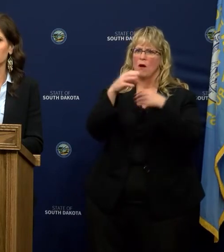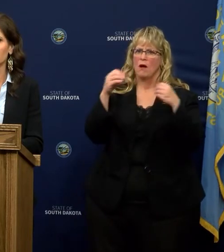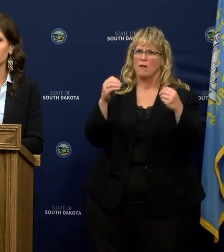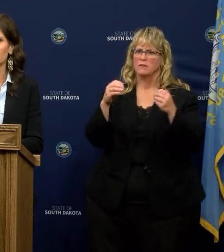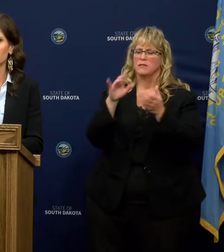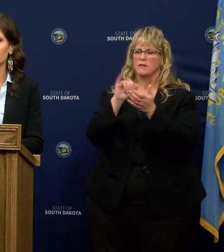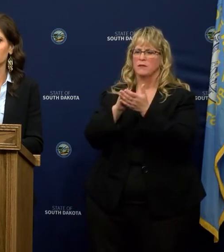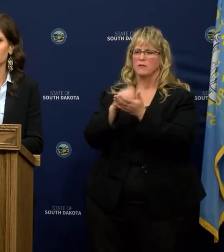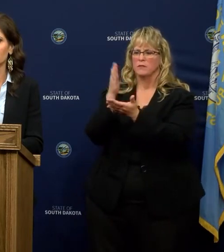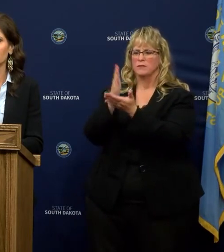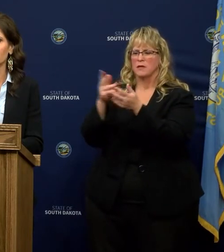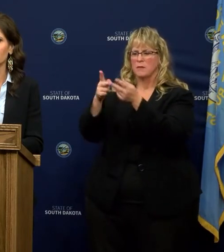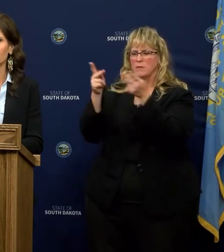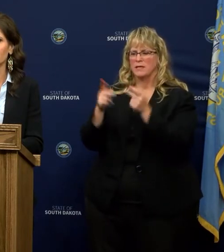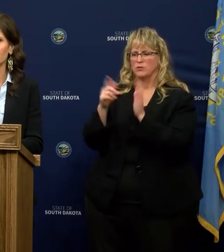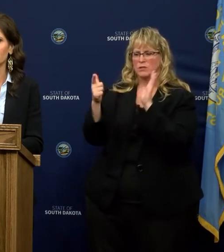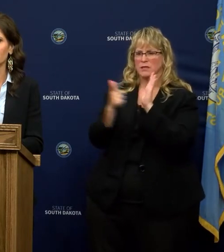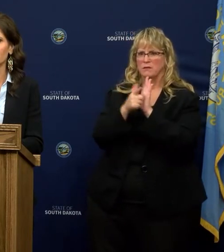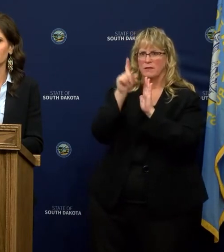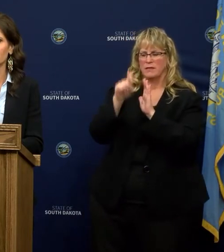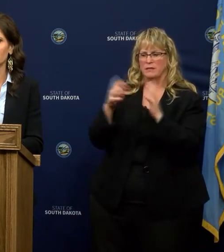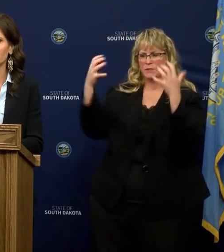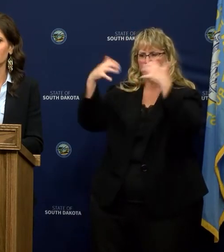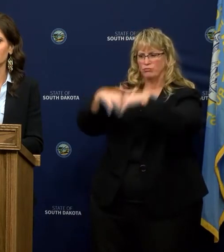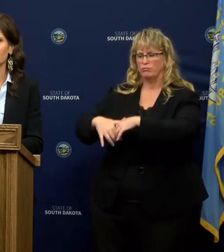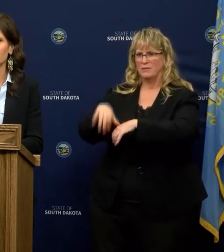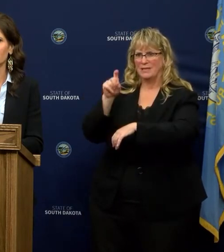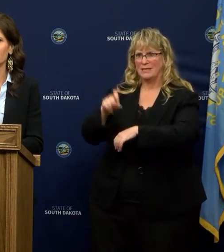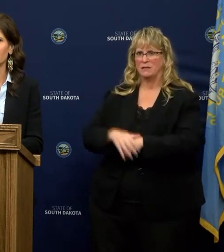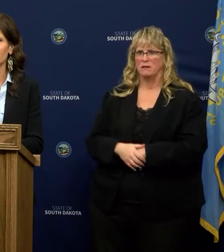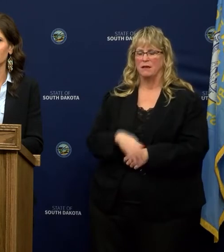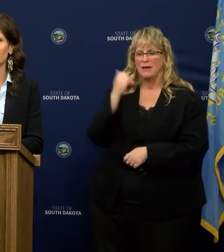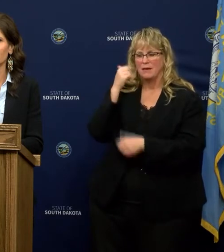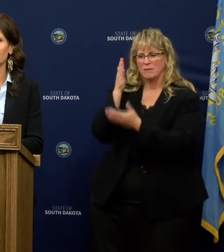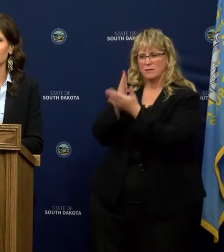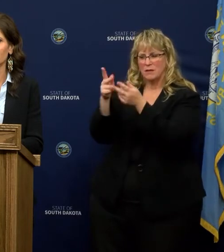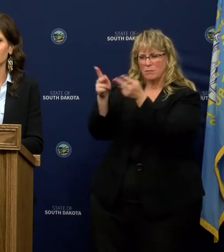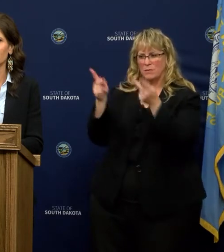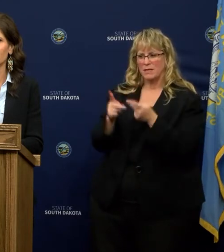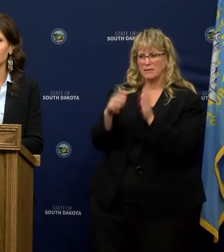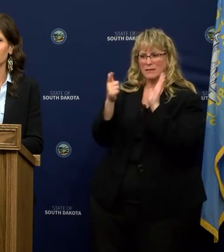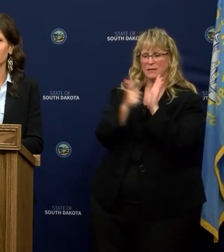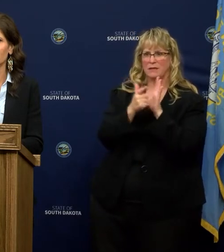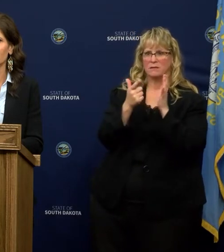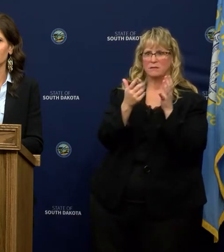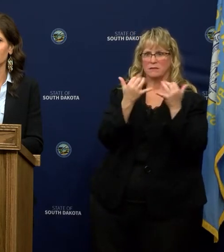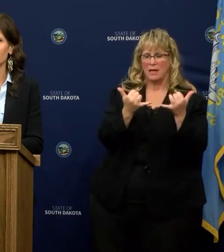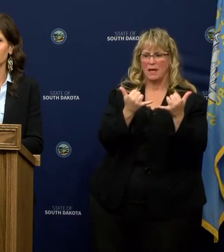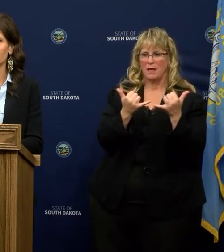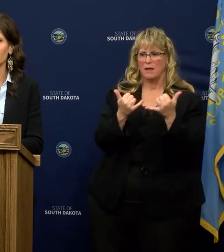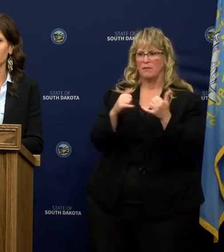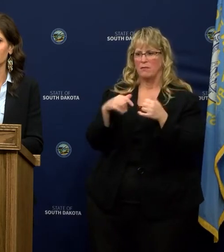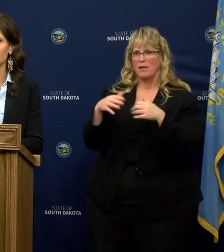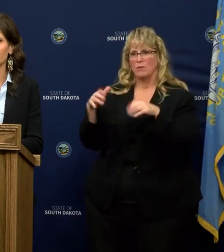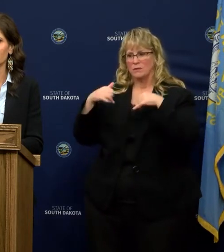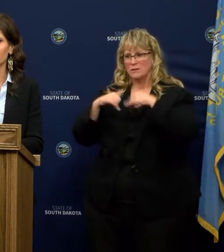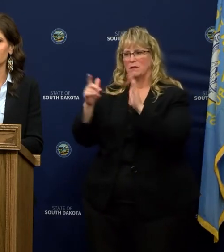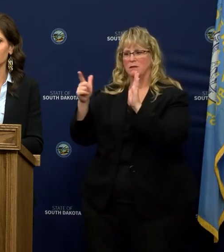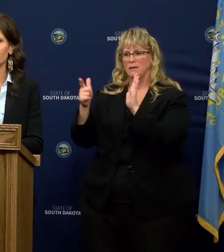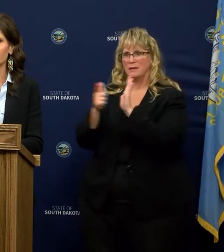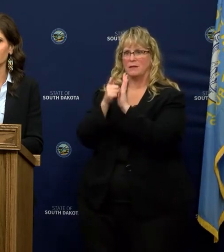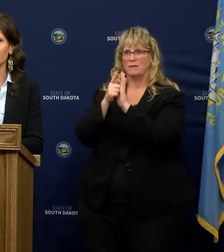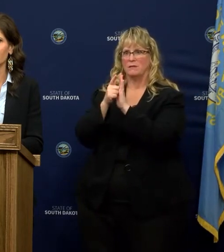are illegal and that they need to be removed. If the checkpoints are illegal today, they were illegal the day they went up. Why has it taken so